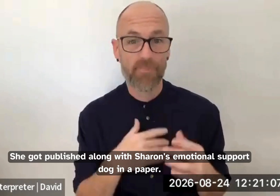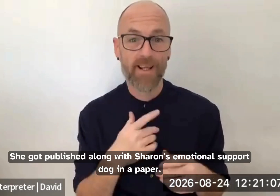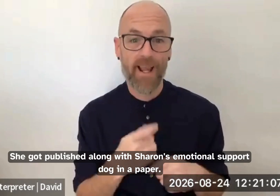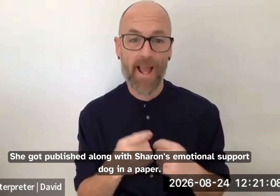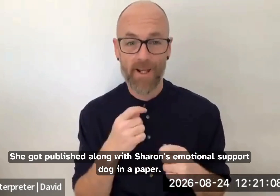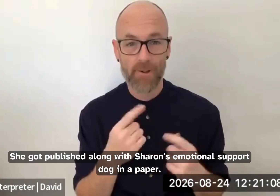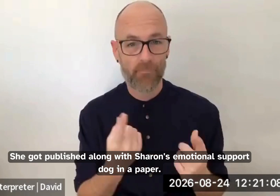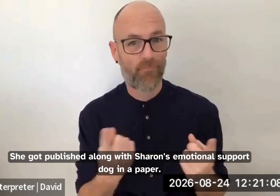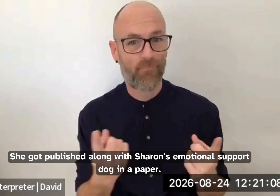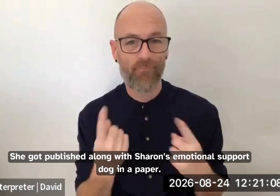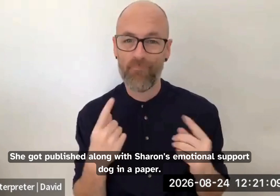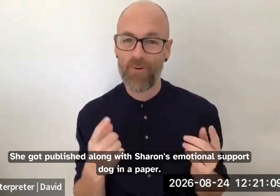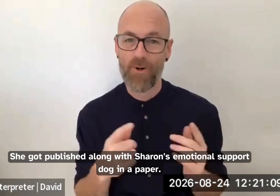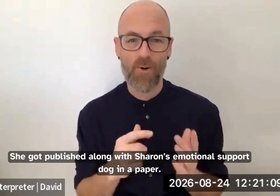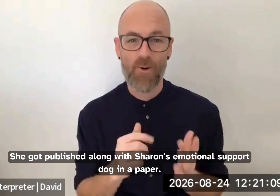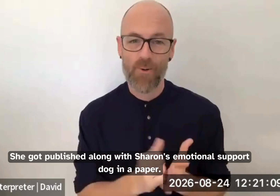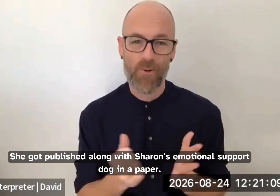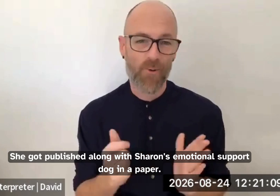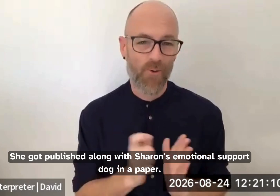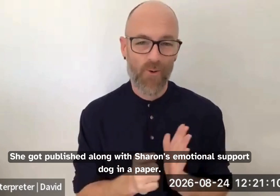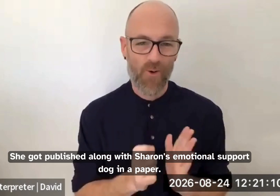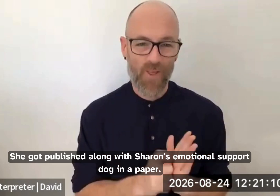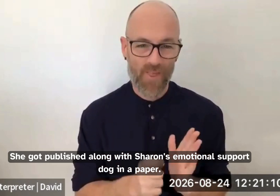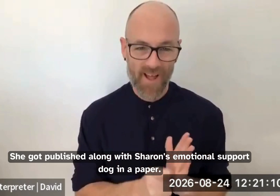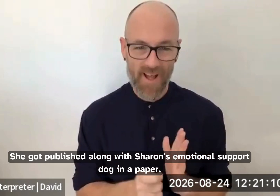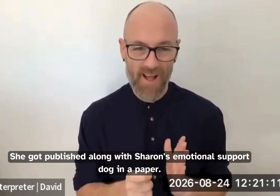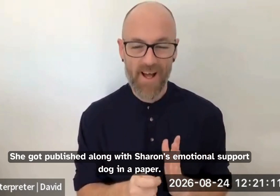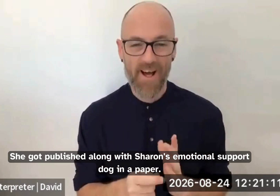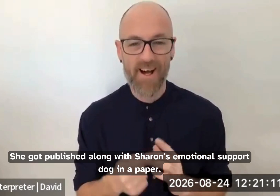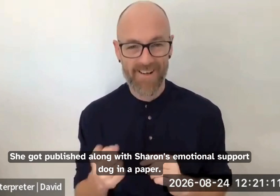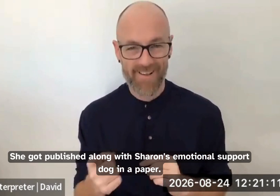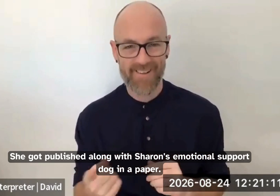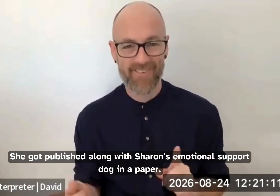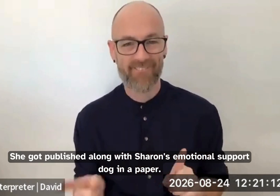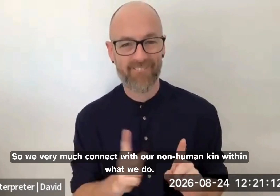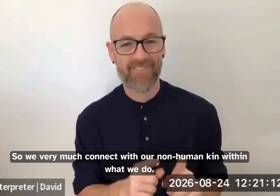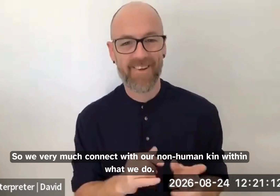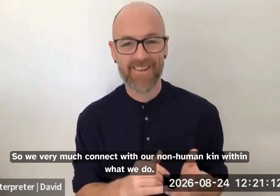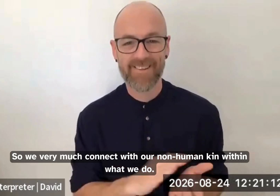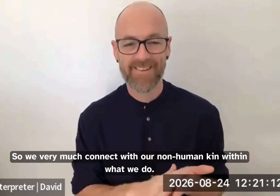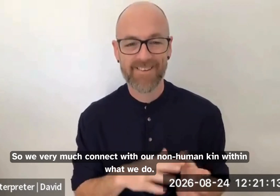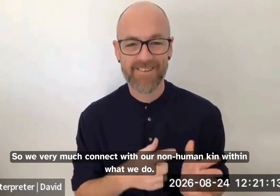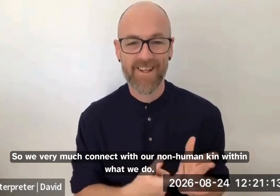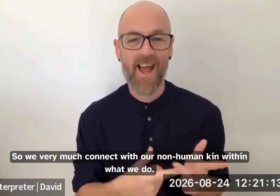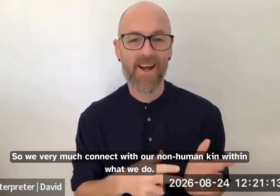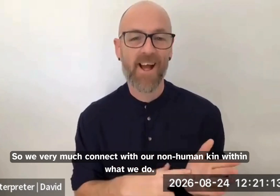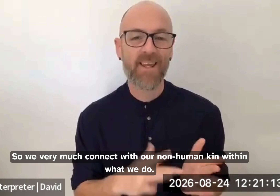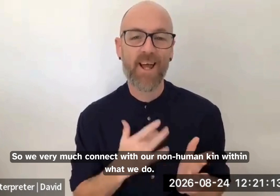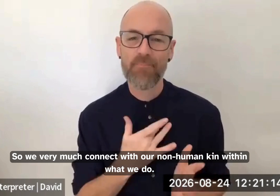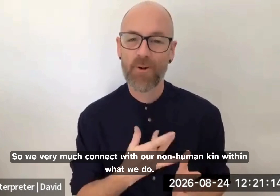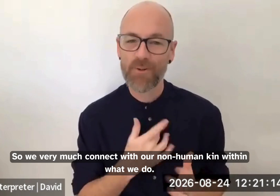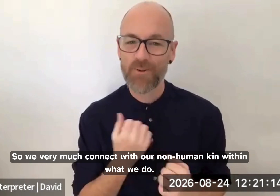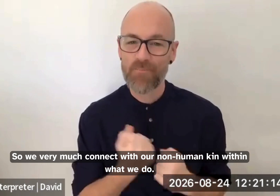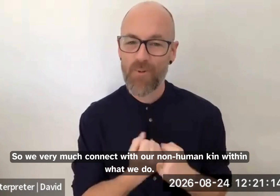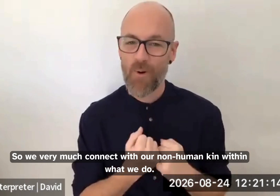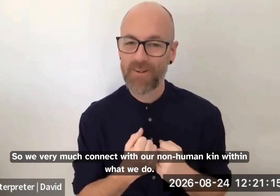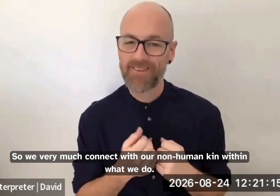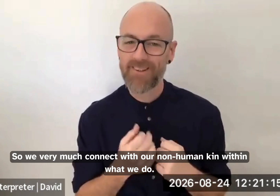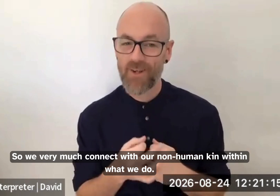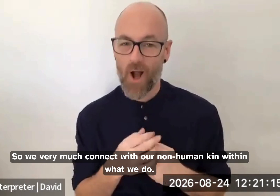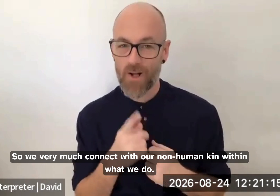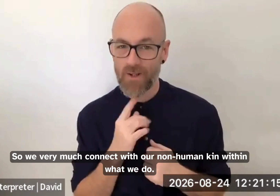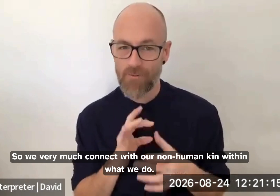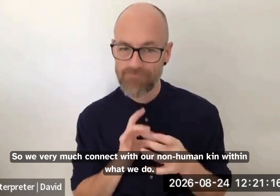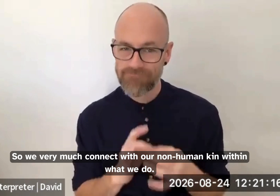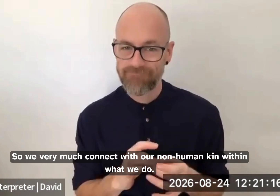author. She got published along with Sharon's emotional support dog in a paper. So we very much connect with our non-human